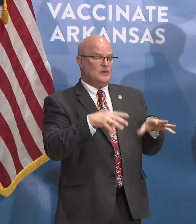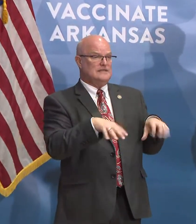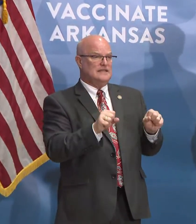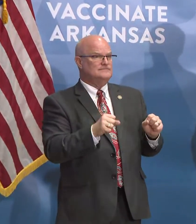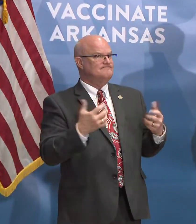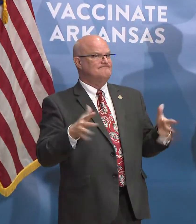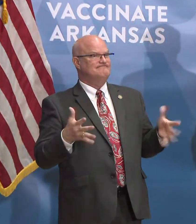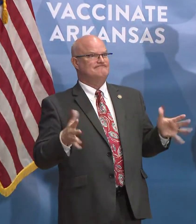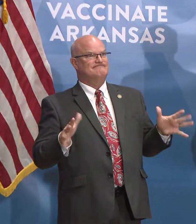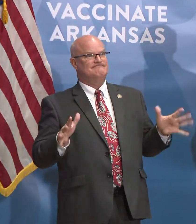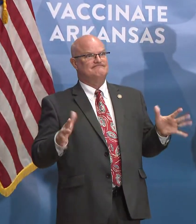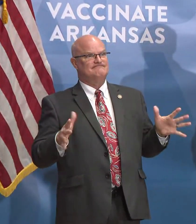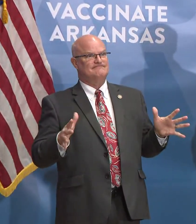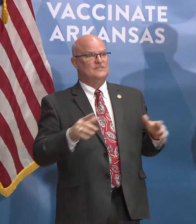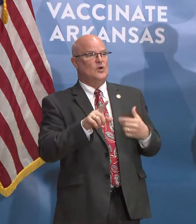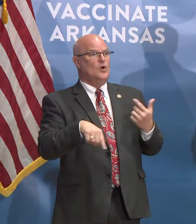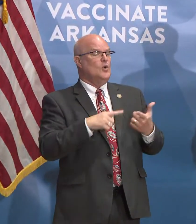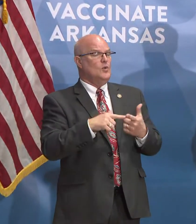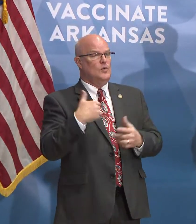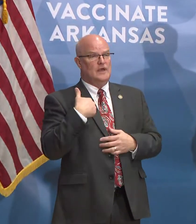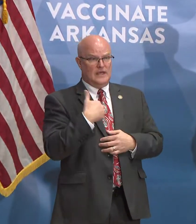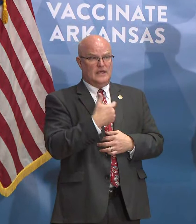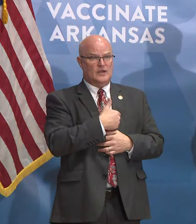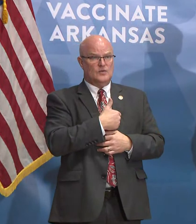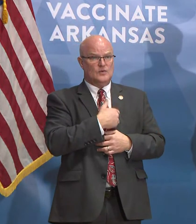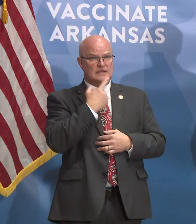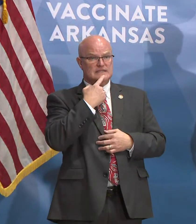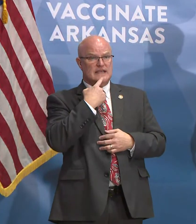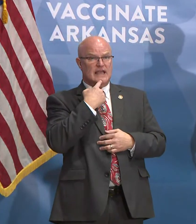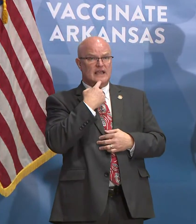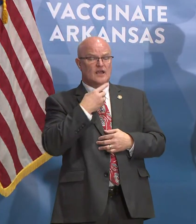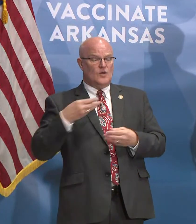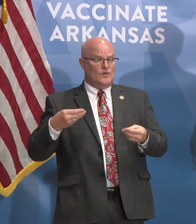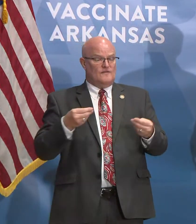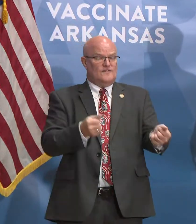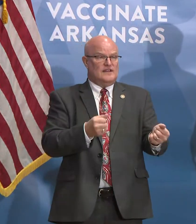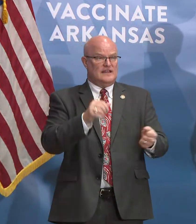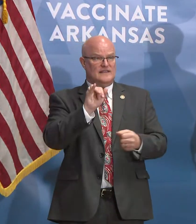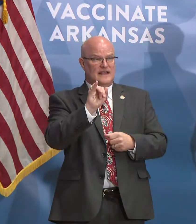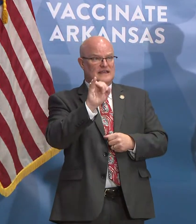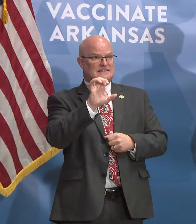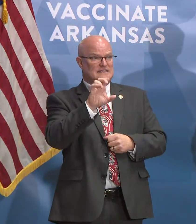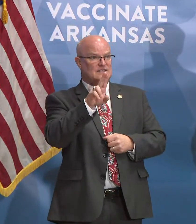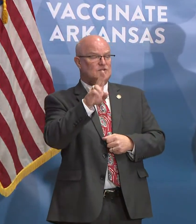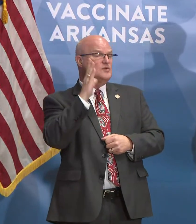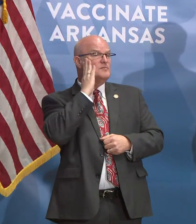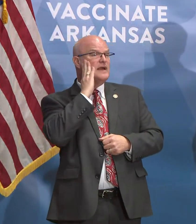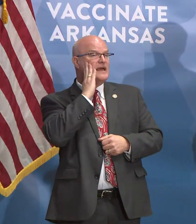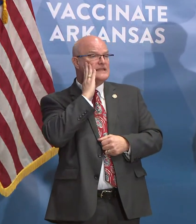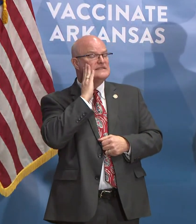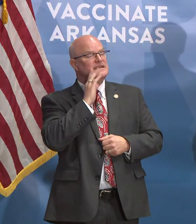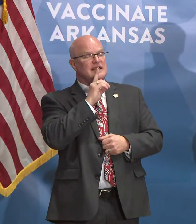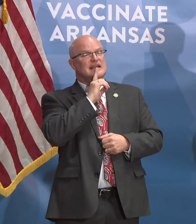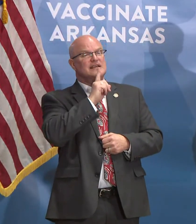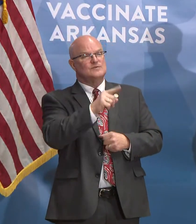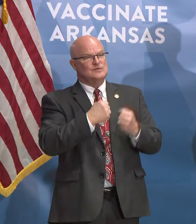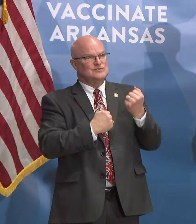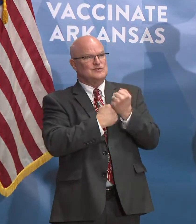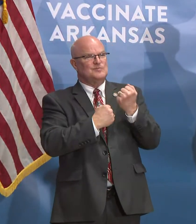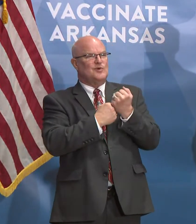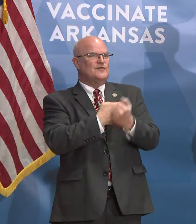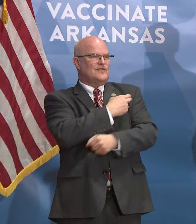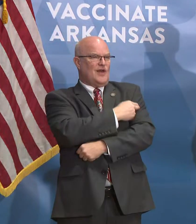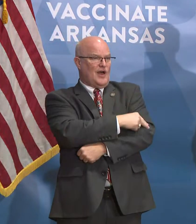have taken steps. So whenever we are saying we're funding these ICU beds, it's really support